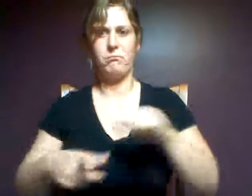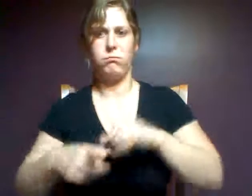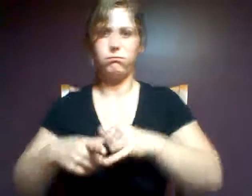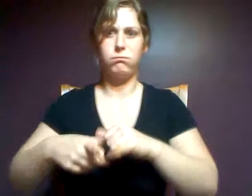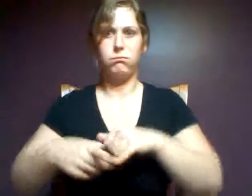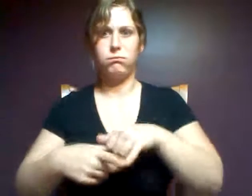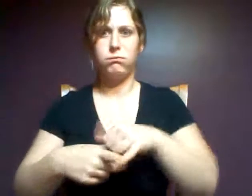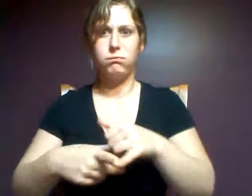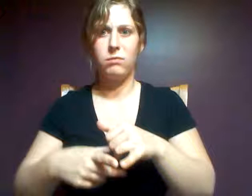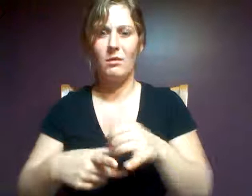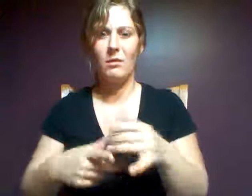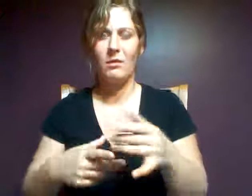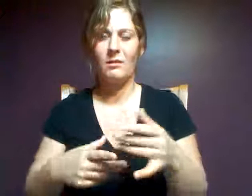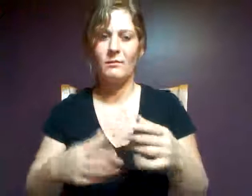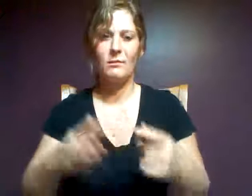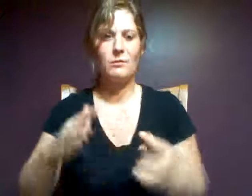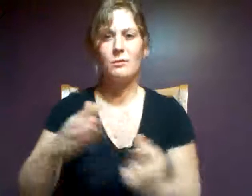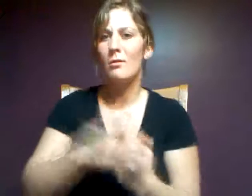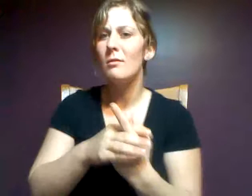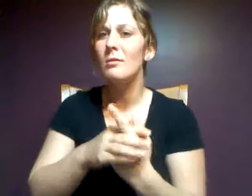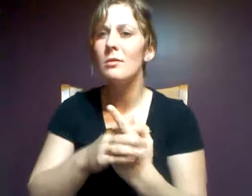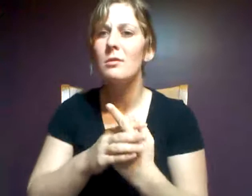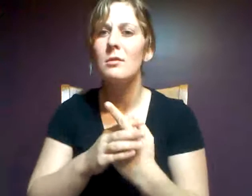day where they weren't feeling confident about the way that they look.